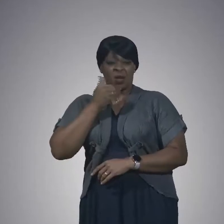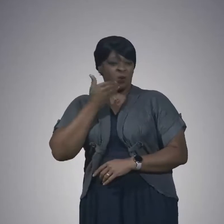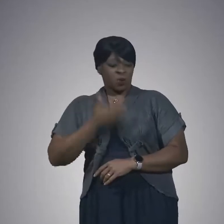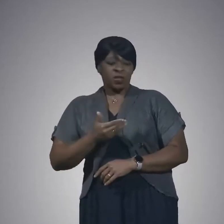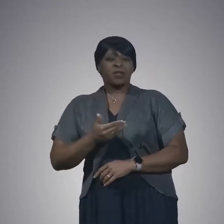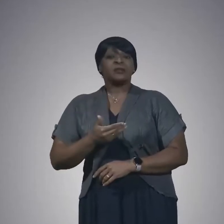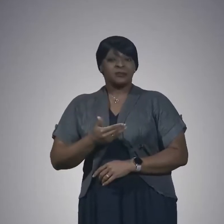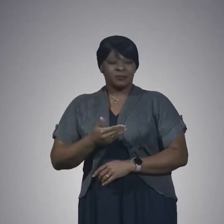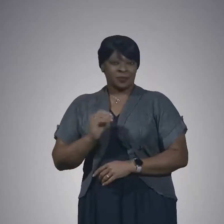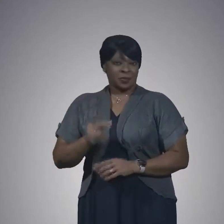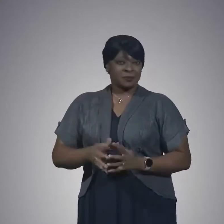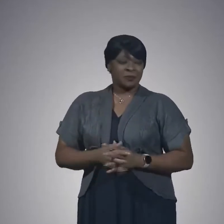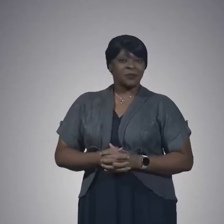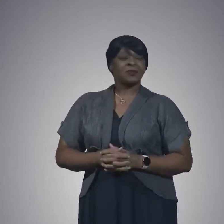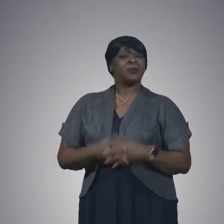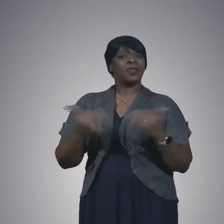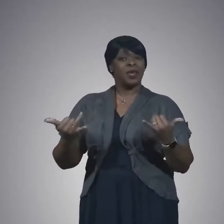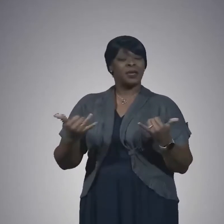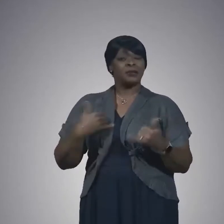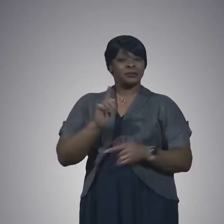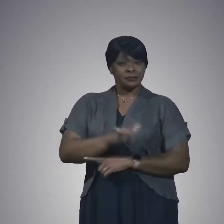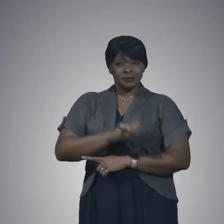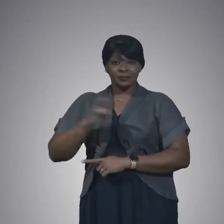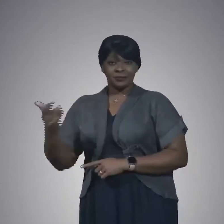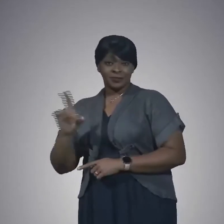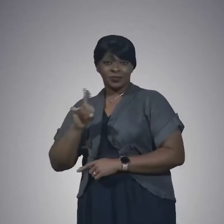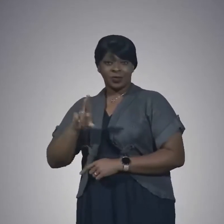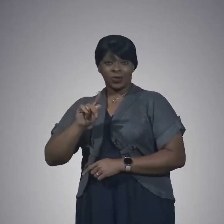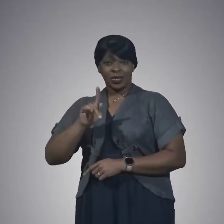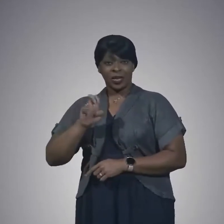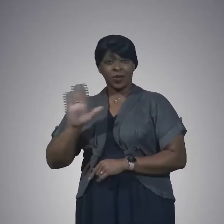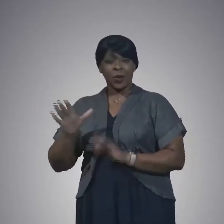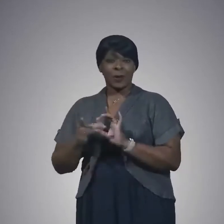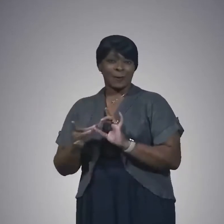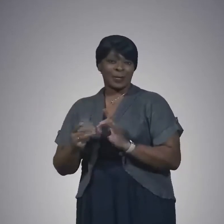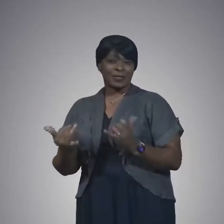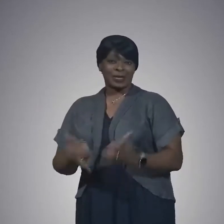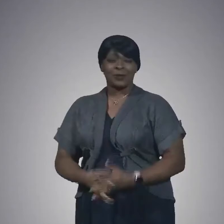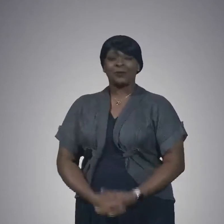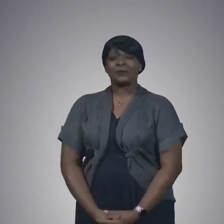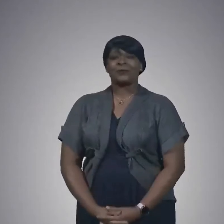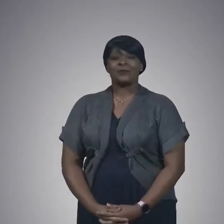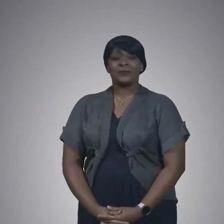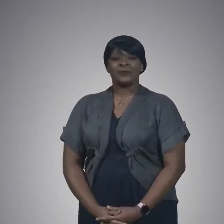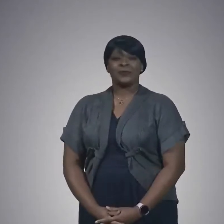symptomatic. So with that, I will turn it over to Dr. Taylor for her comments.